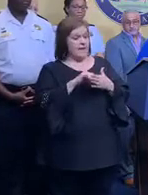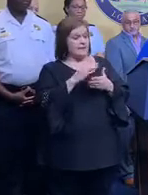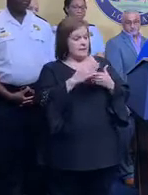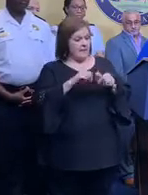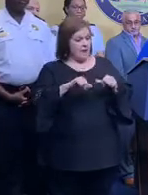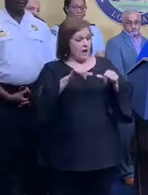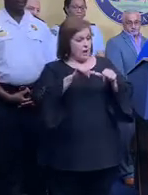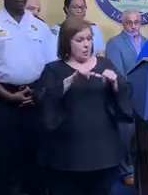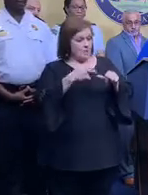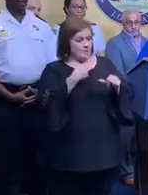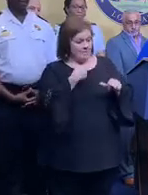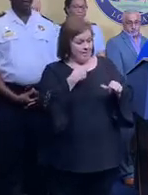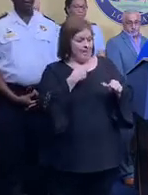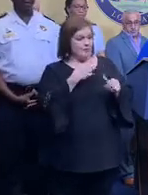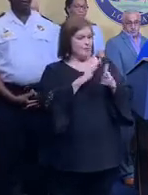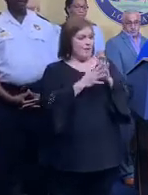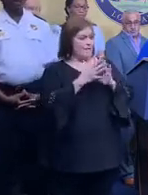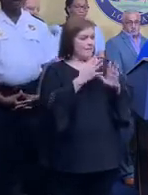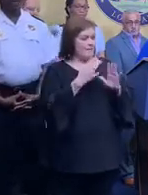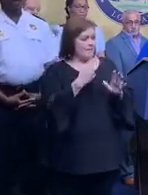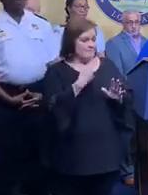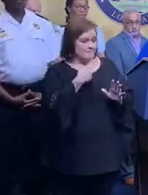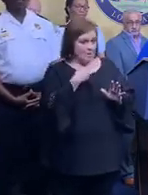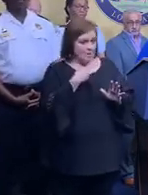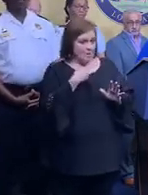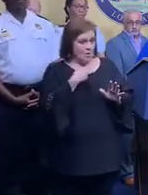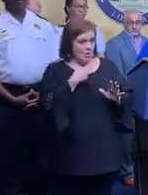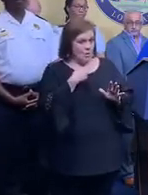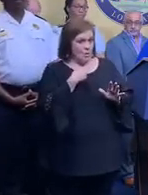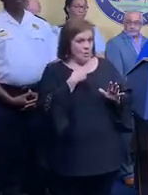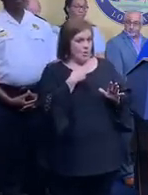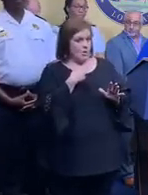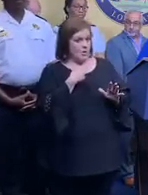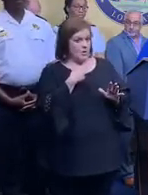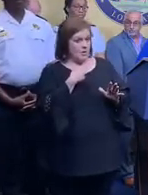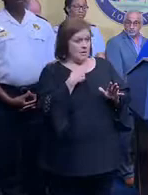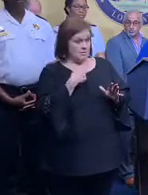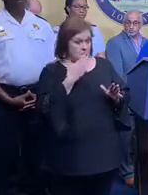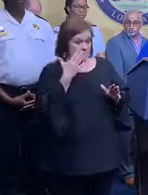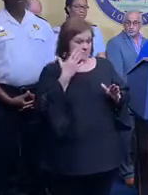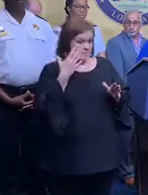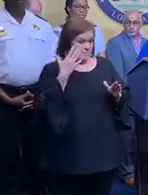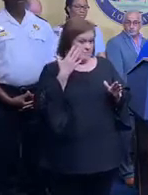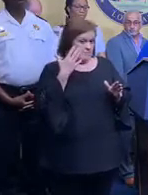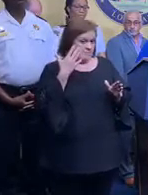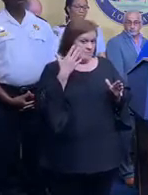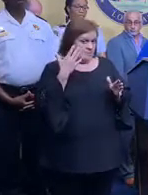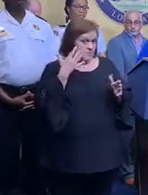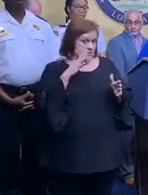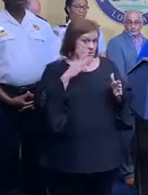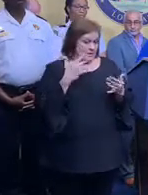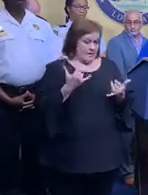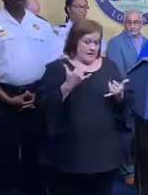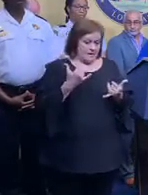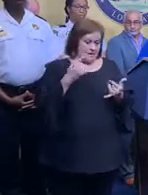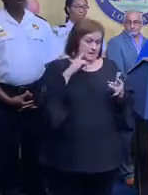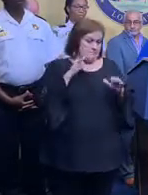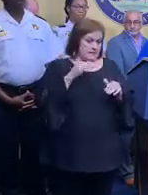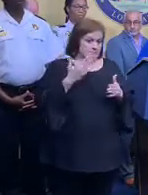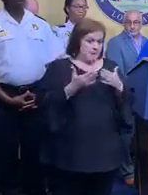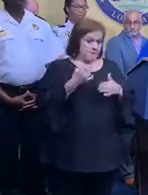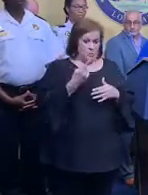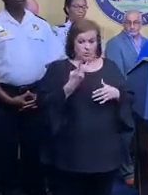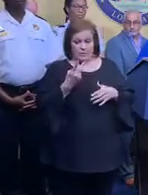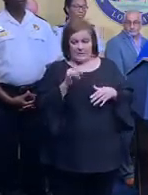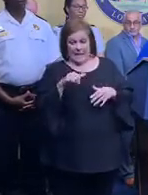and traffic was stalled, with this upcoming event that could stretch for several days, would you